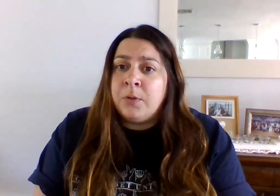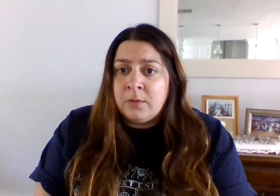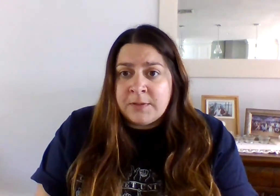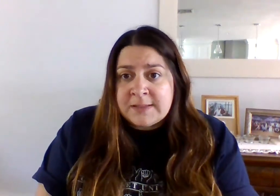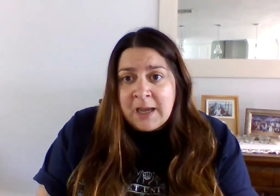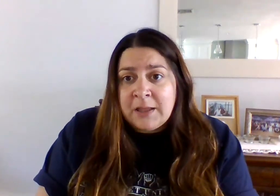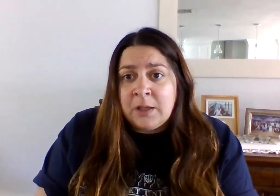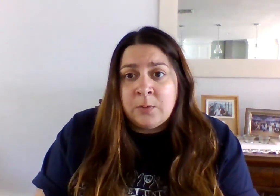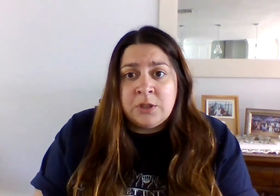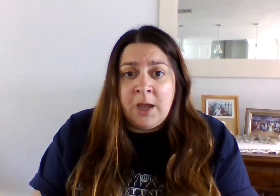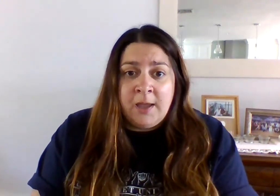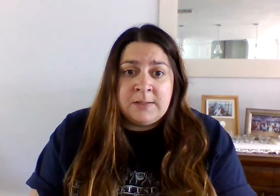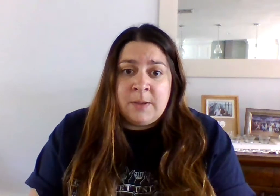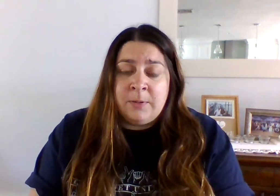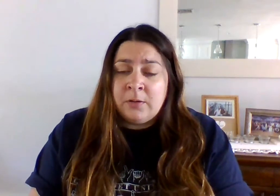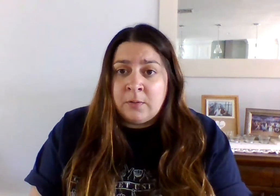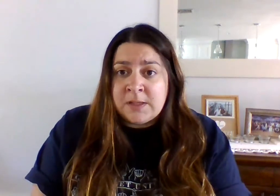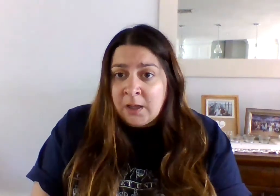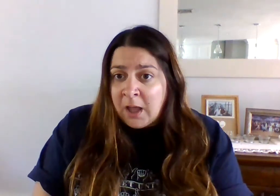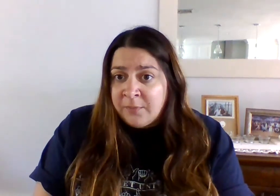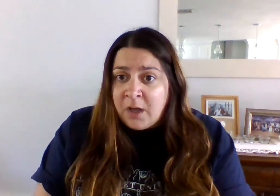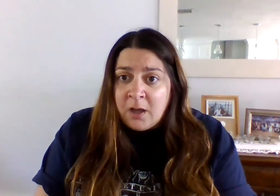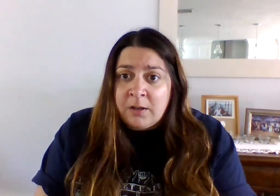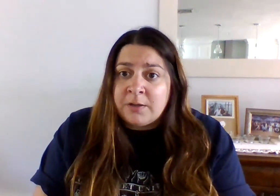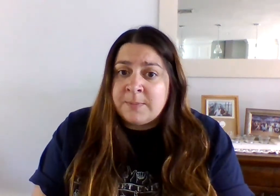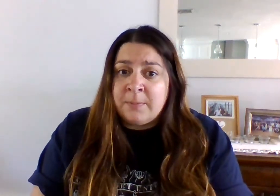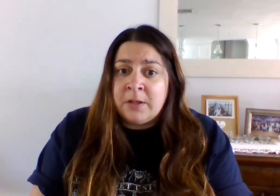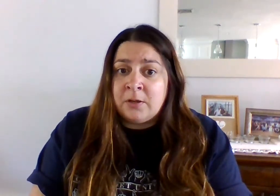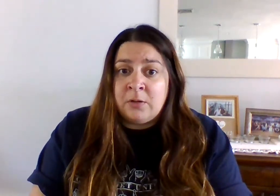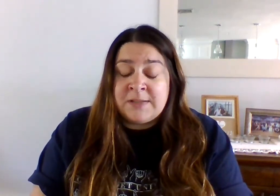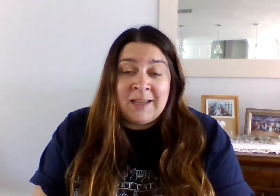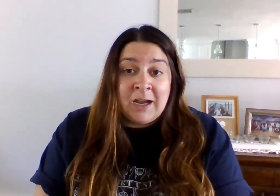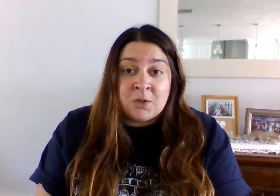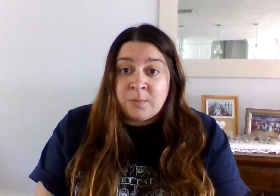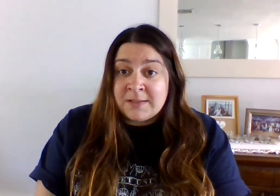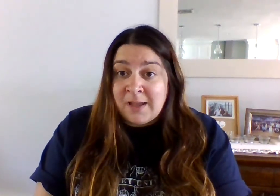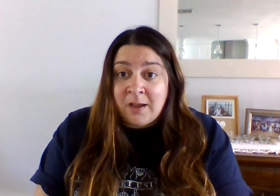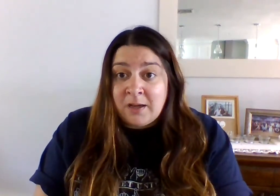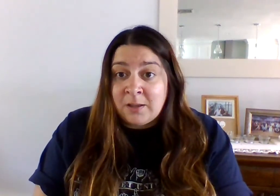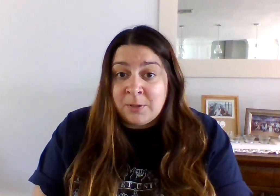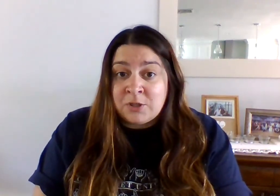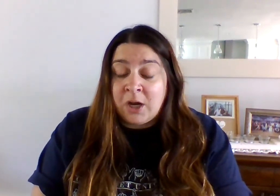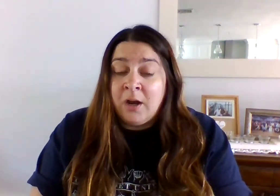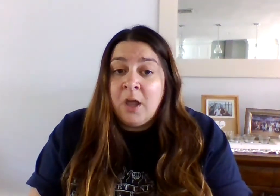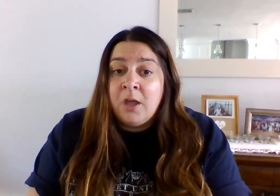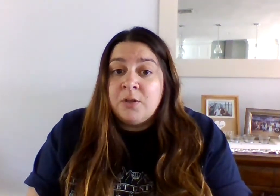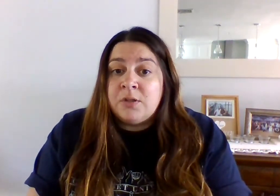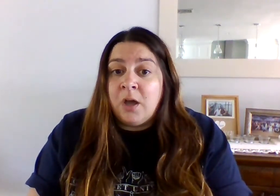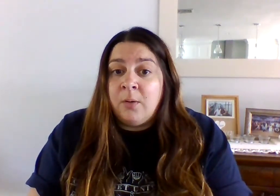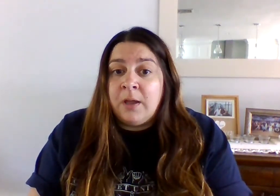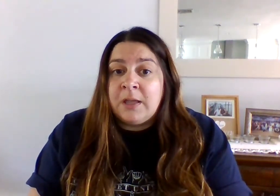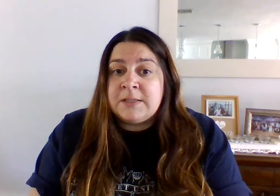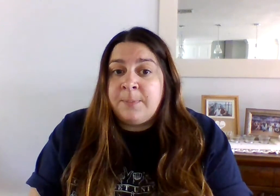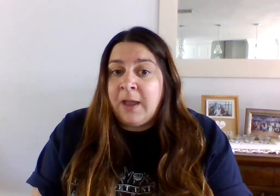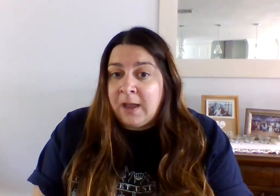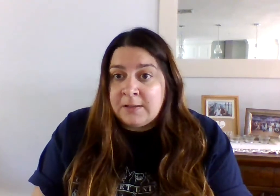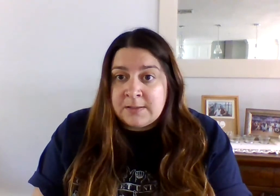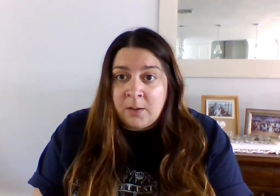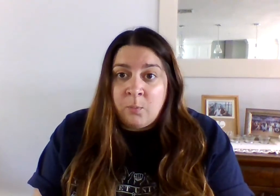beautiful sign language is. Maybe they're using a lot of colors. Maybe they're using an actual sign in the picture. So it depends on